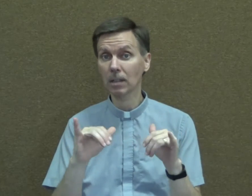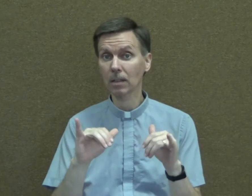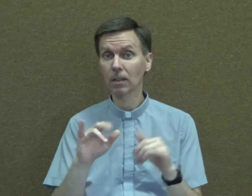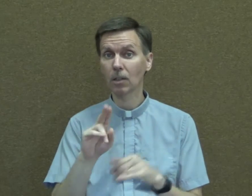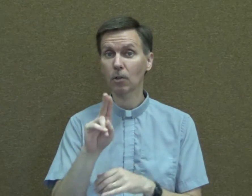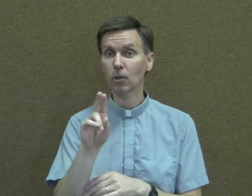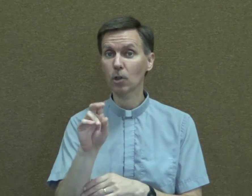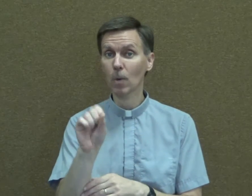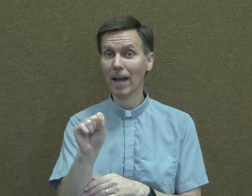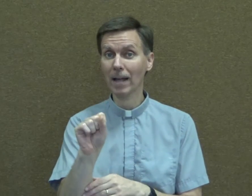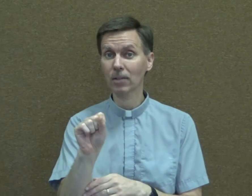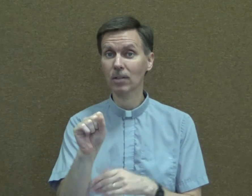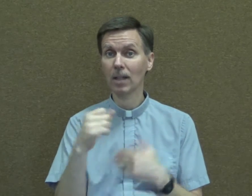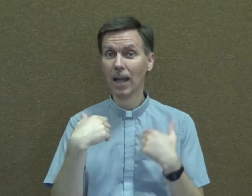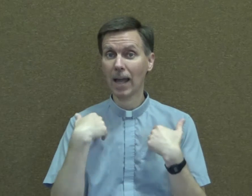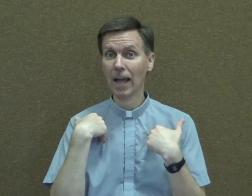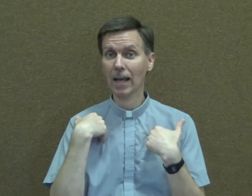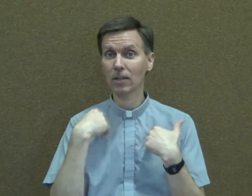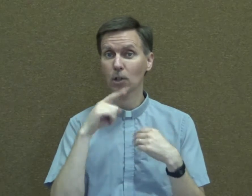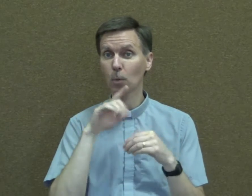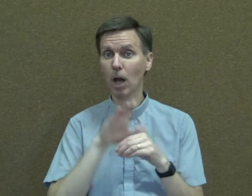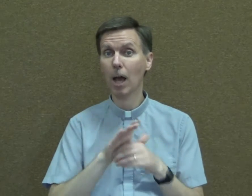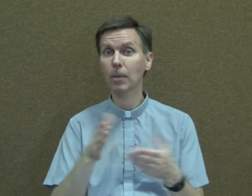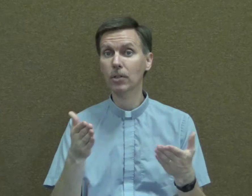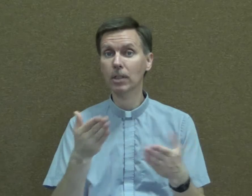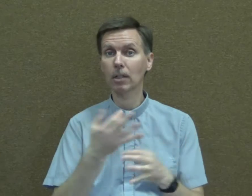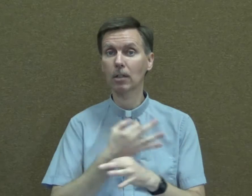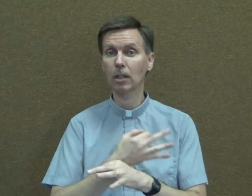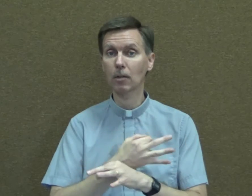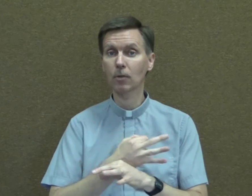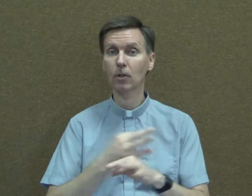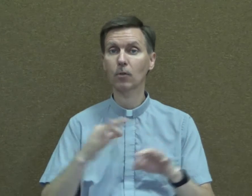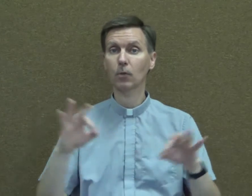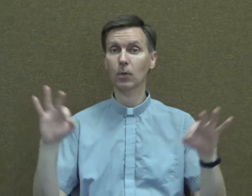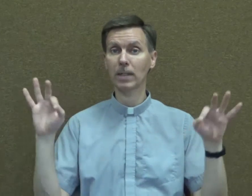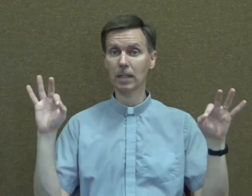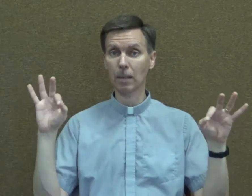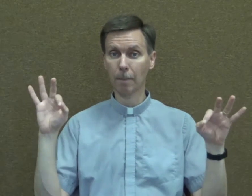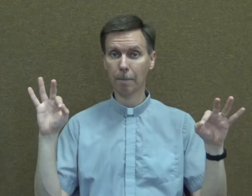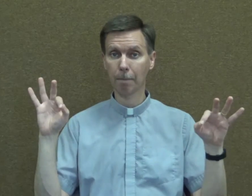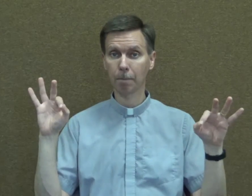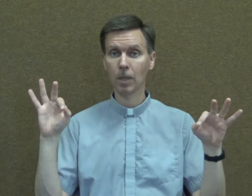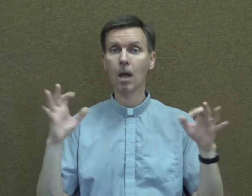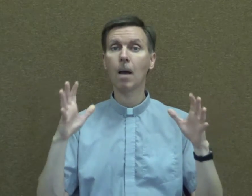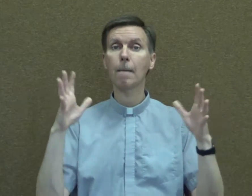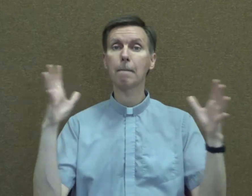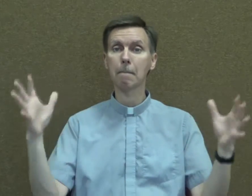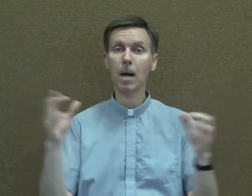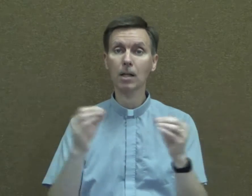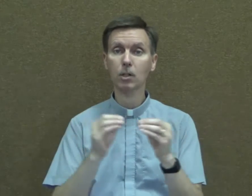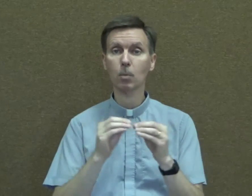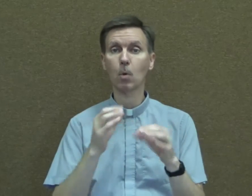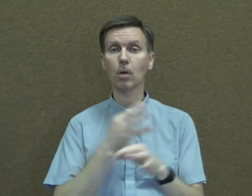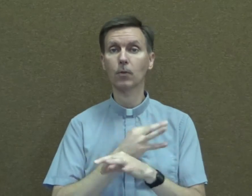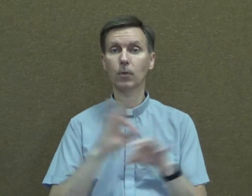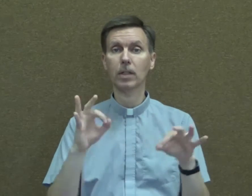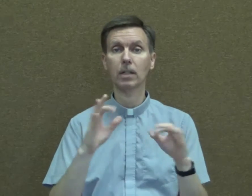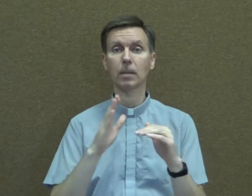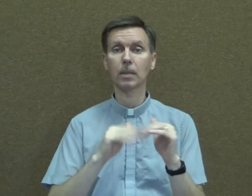still the U.S. has the promise here of freedom, much more freedom